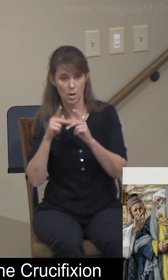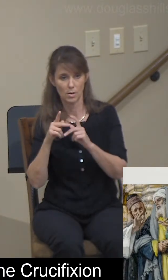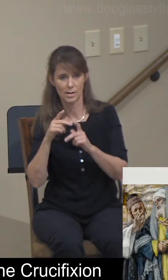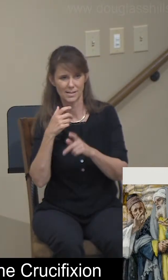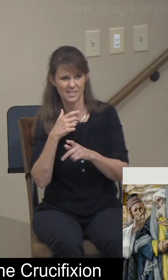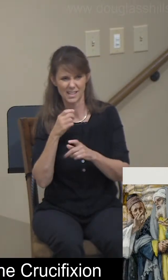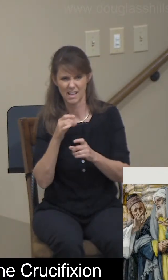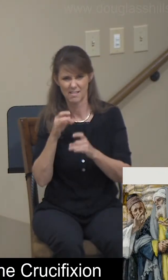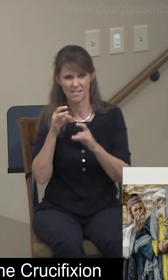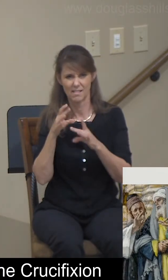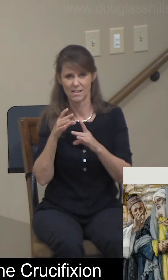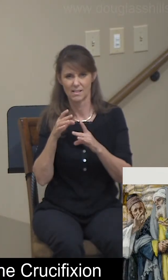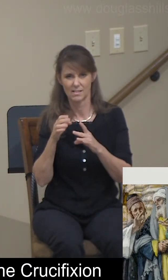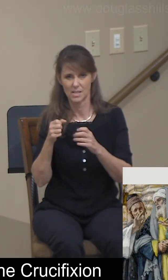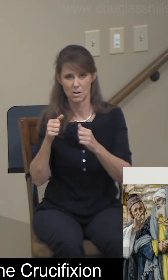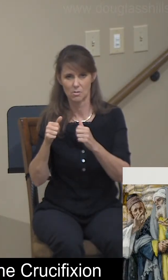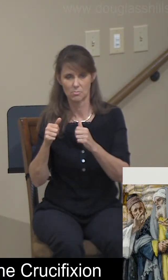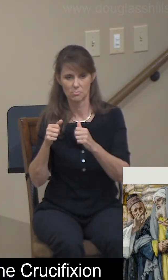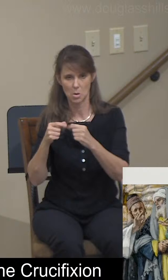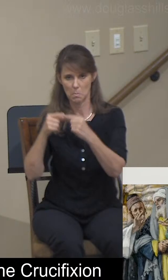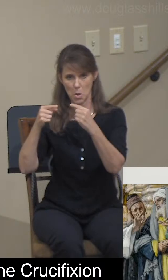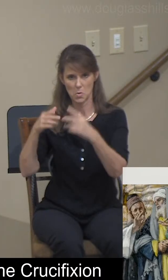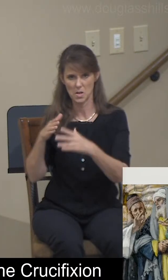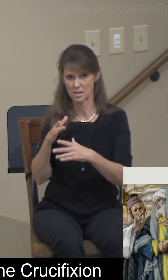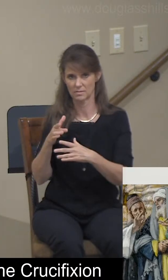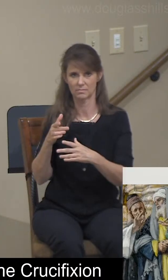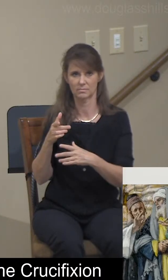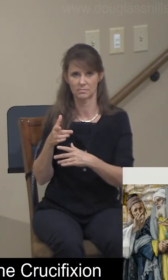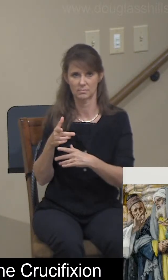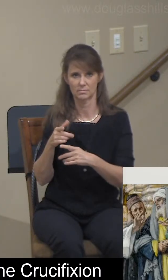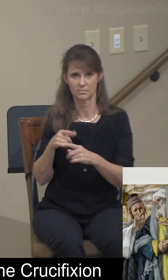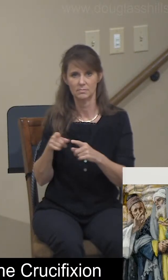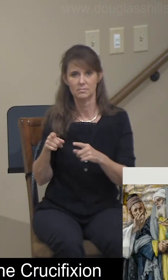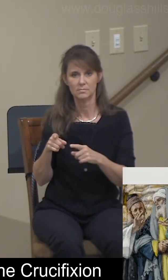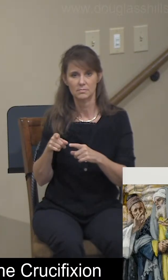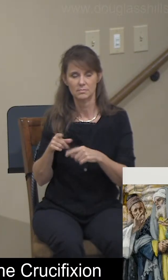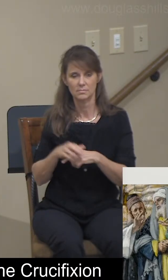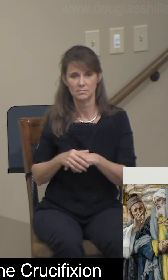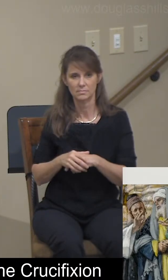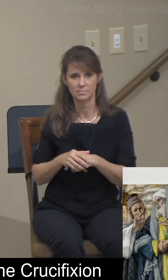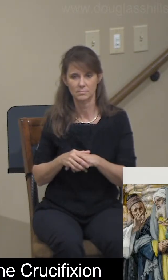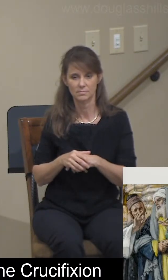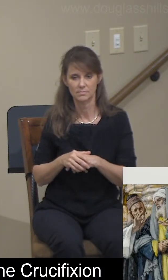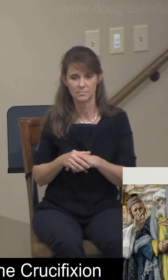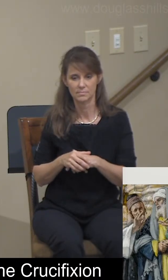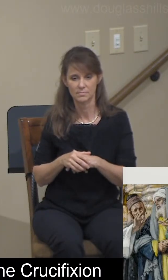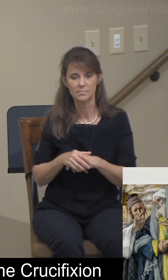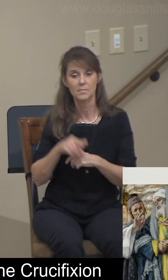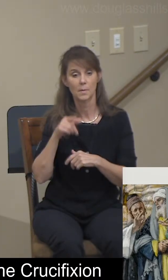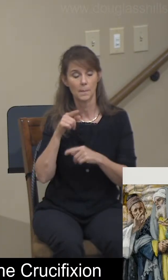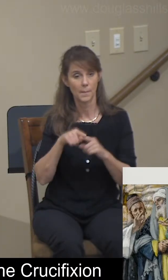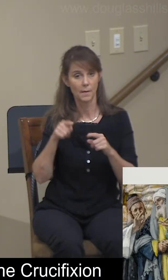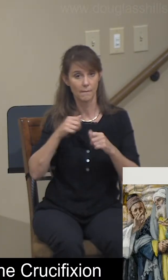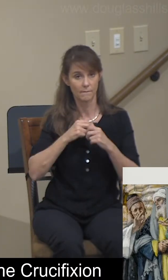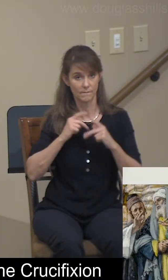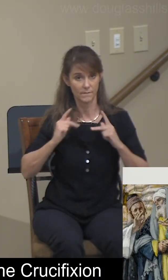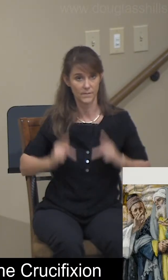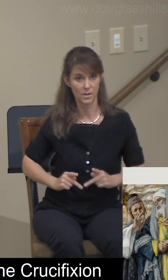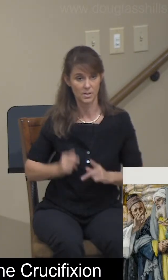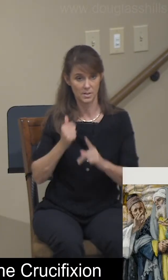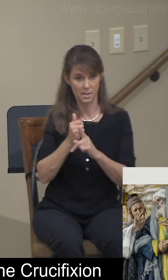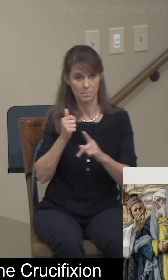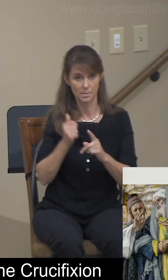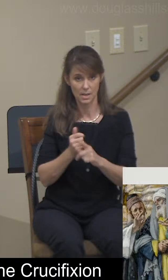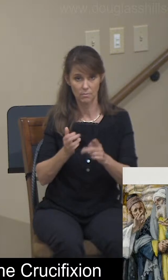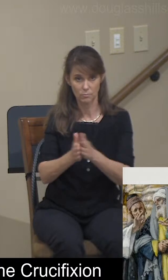opponent, the Sadducees, in some ways blinds them from the bigger picture. It is the Pharisees who eventually asked